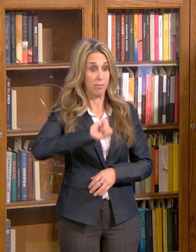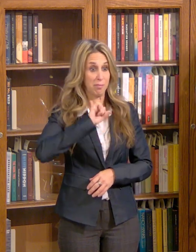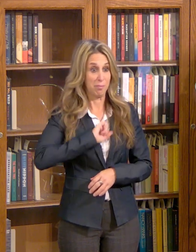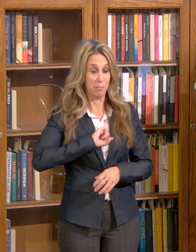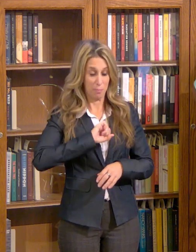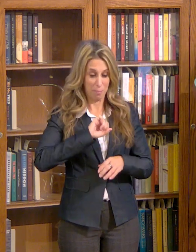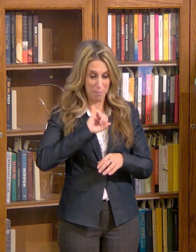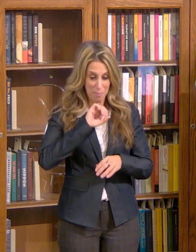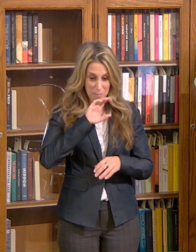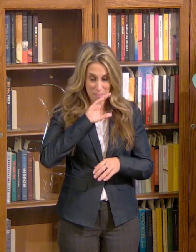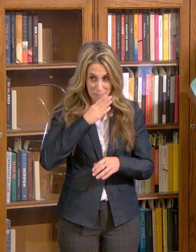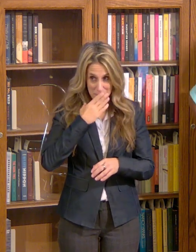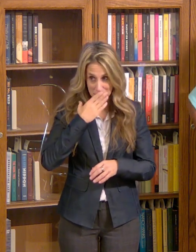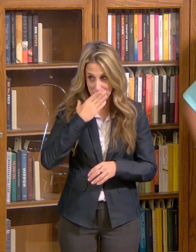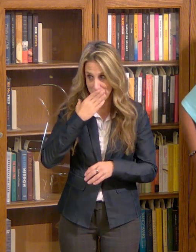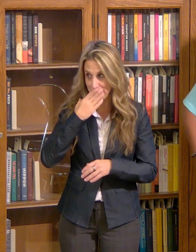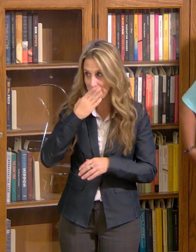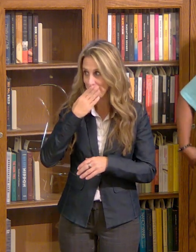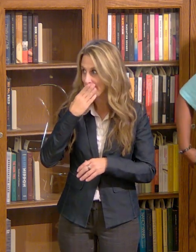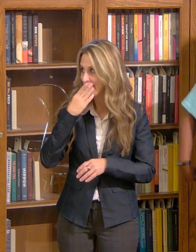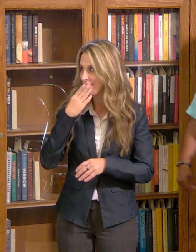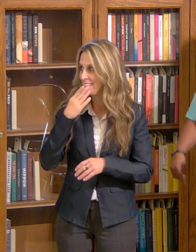19 I